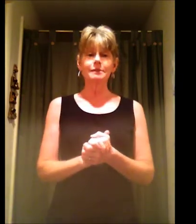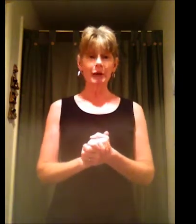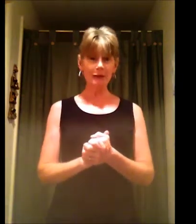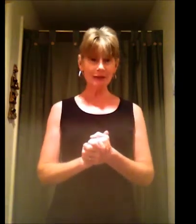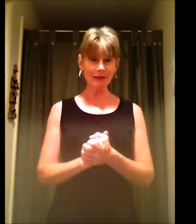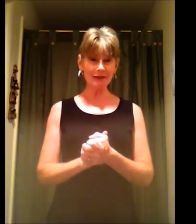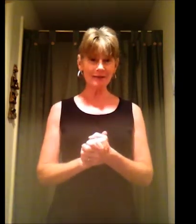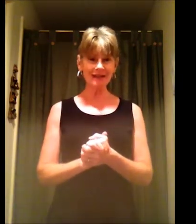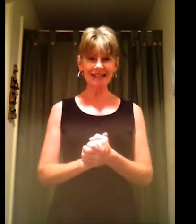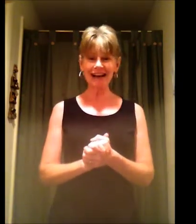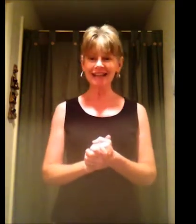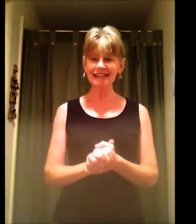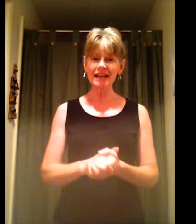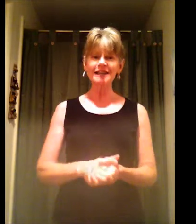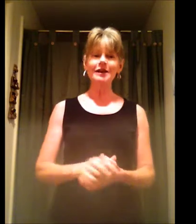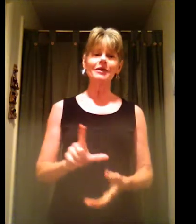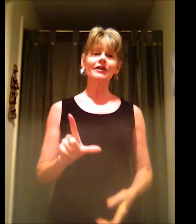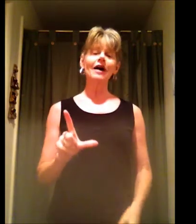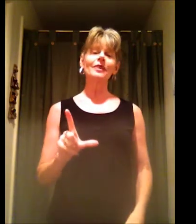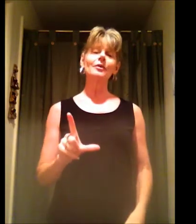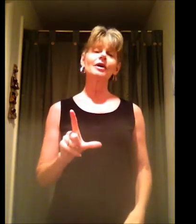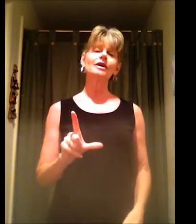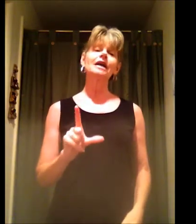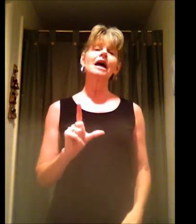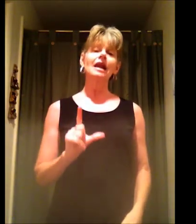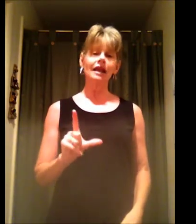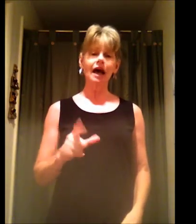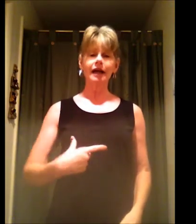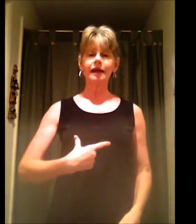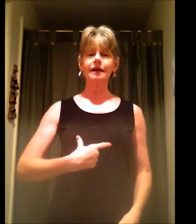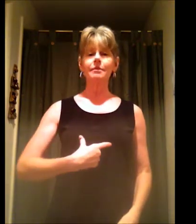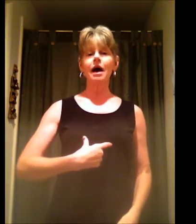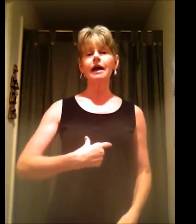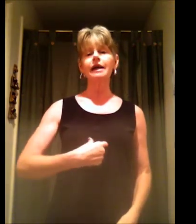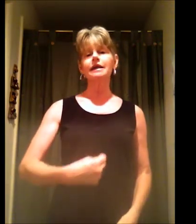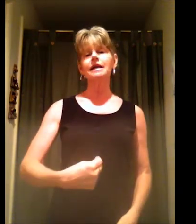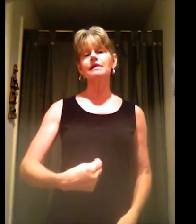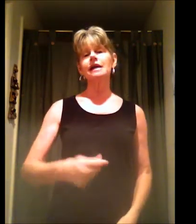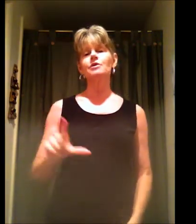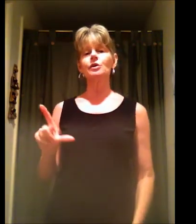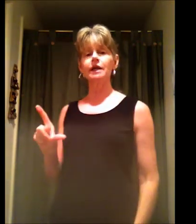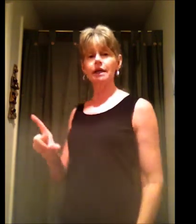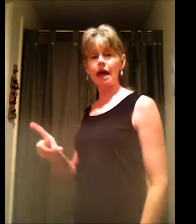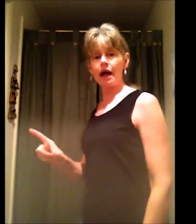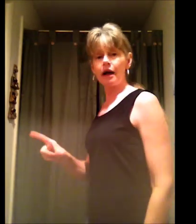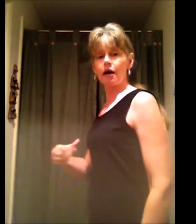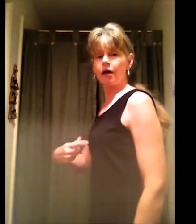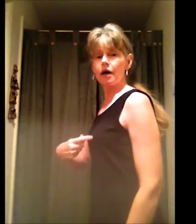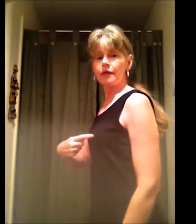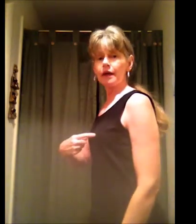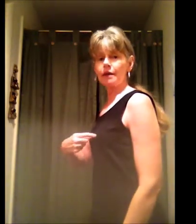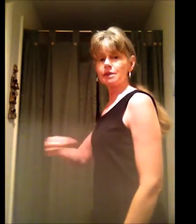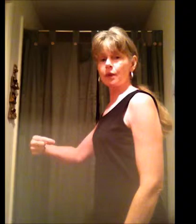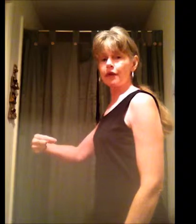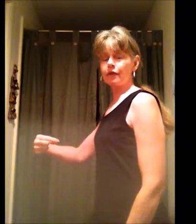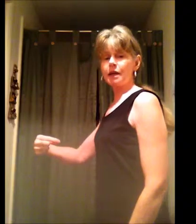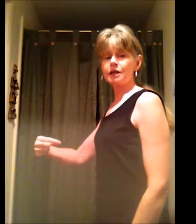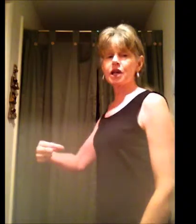Better teach you some of the signs. So we've got the word like. In my handouts, I'm doing an L that comes away from my